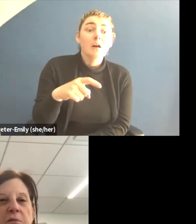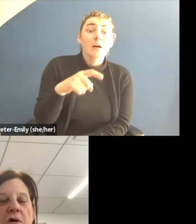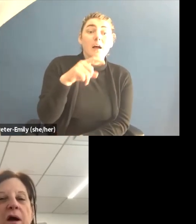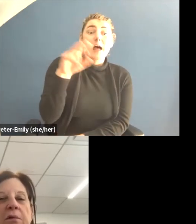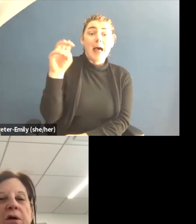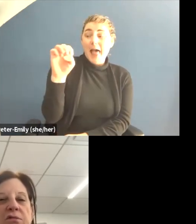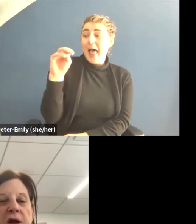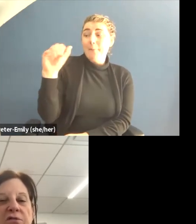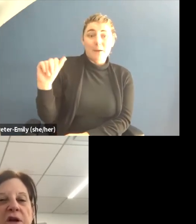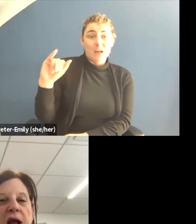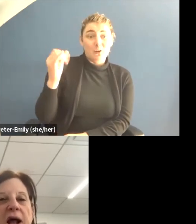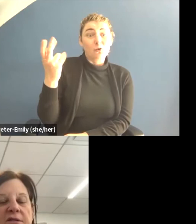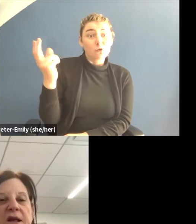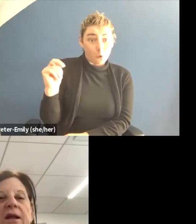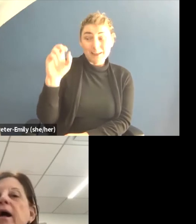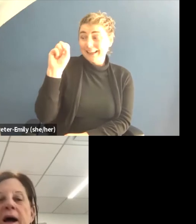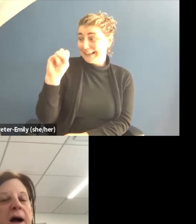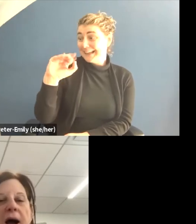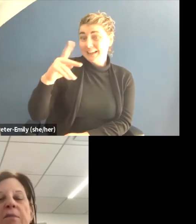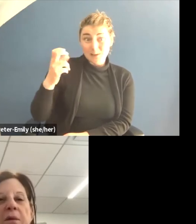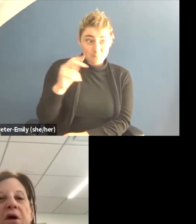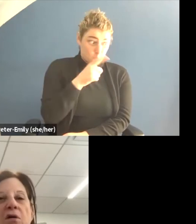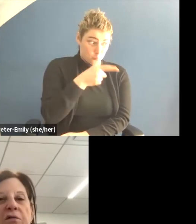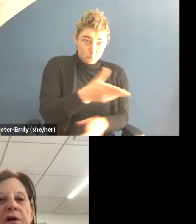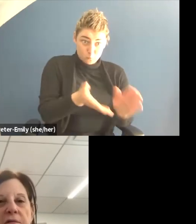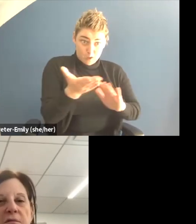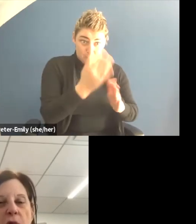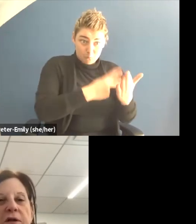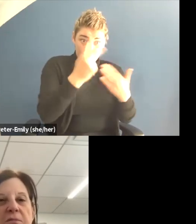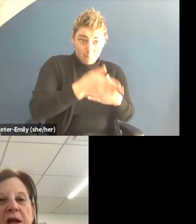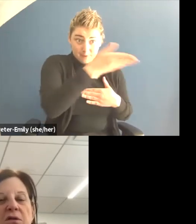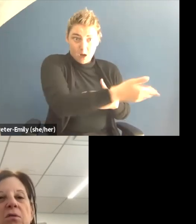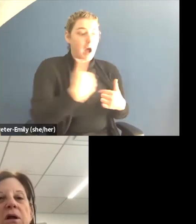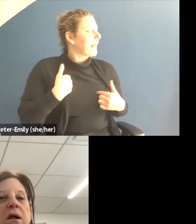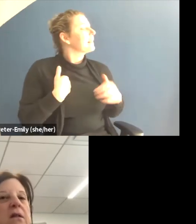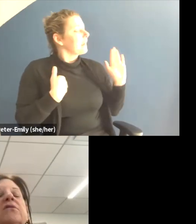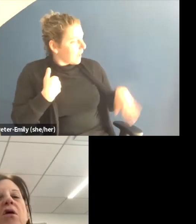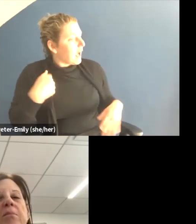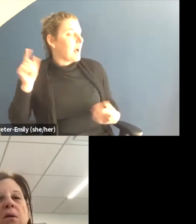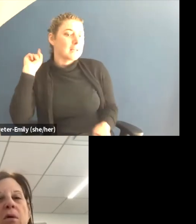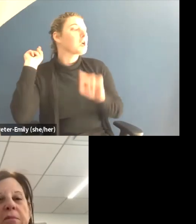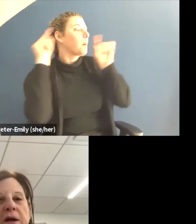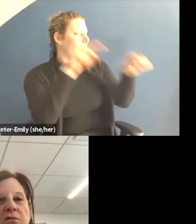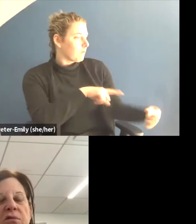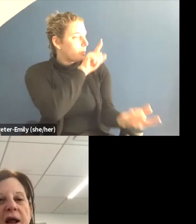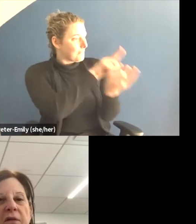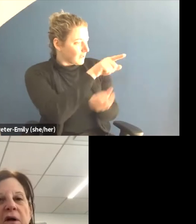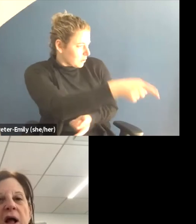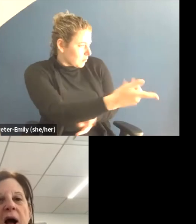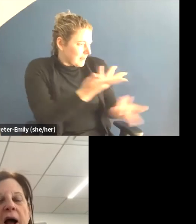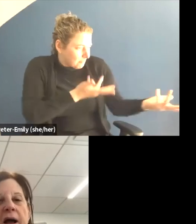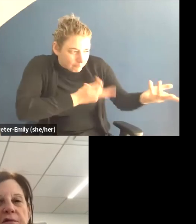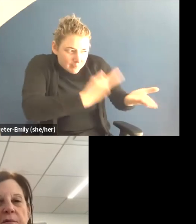was running program at Restoration, and I said, I'm coming over and want to meet you, and let's talk about what we might do